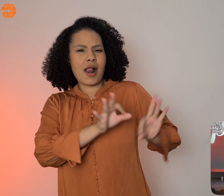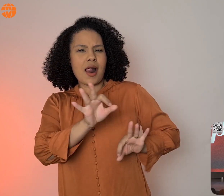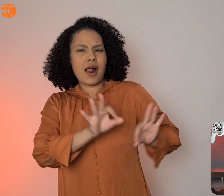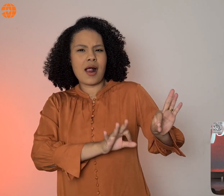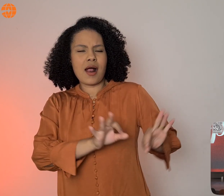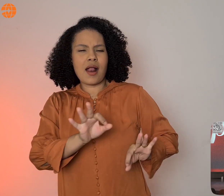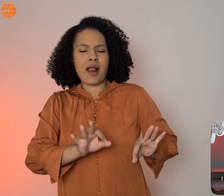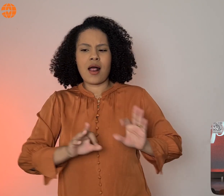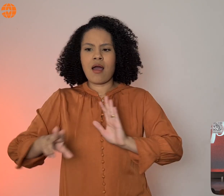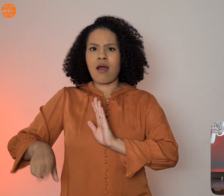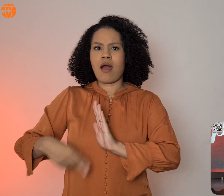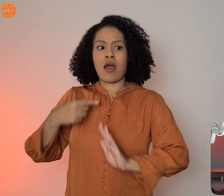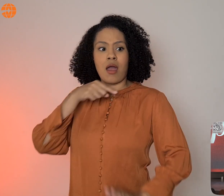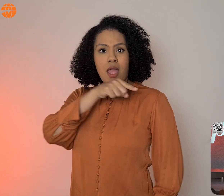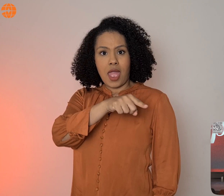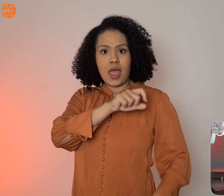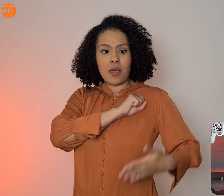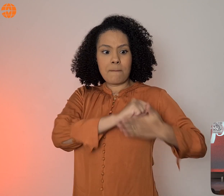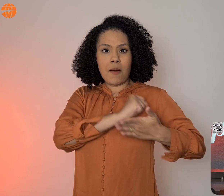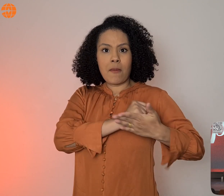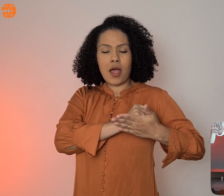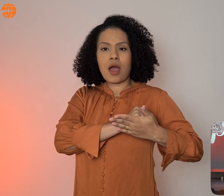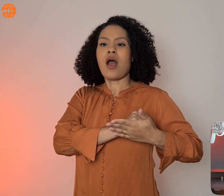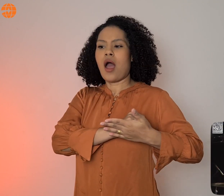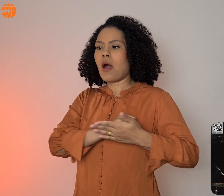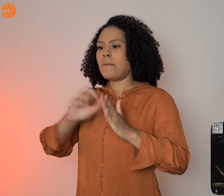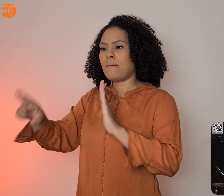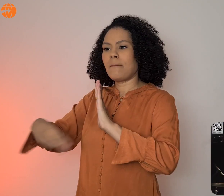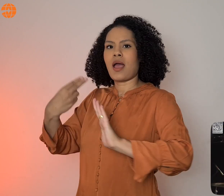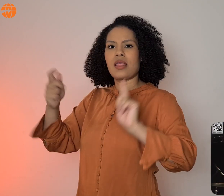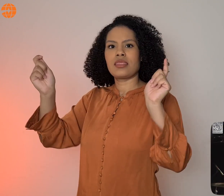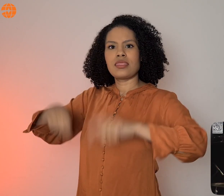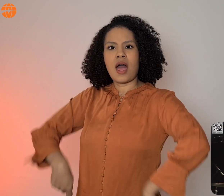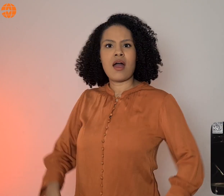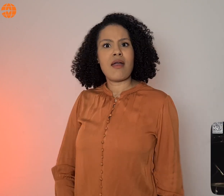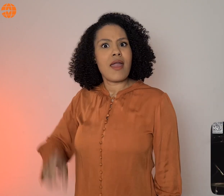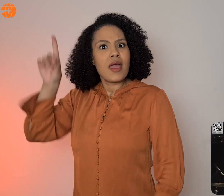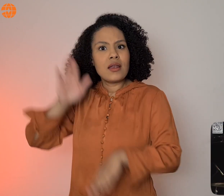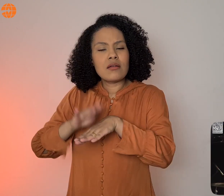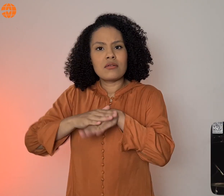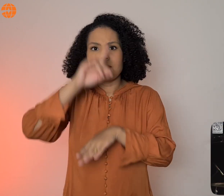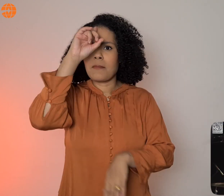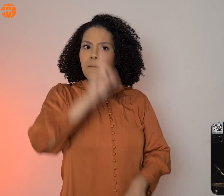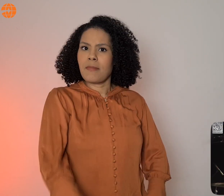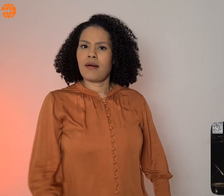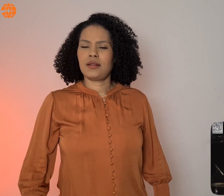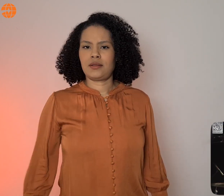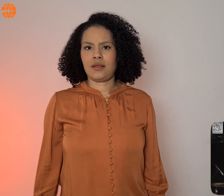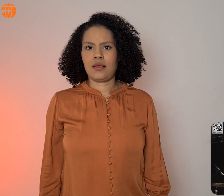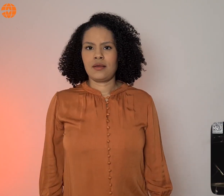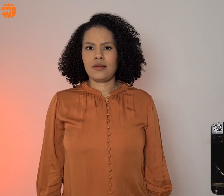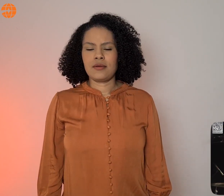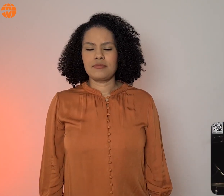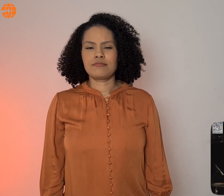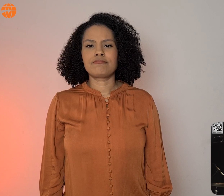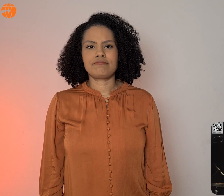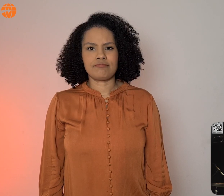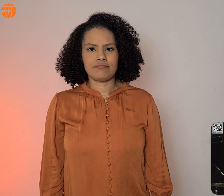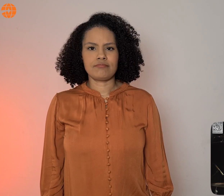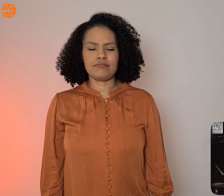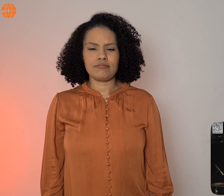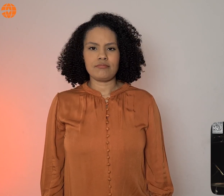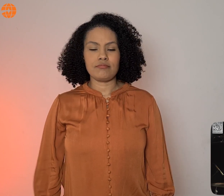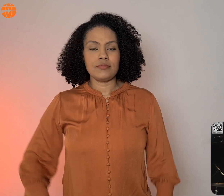está fazendo a cirurgia venha a estar batendo. And the word here for diseases, illnesses, weaknesses, it means, and also